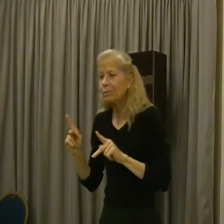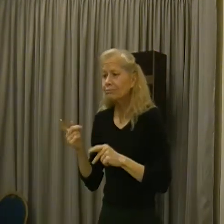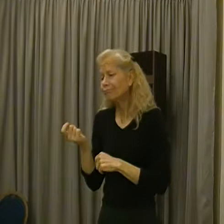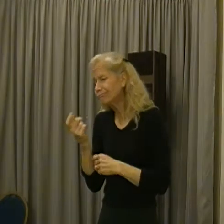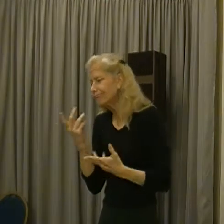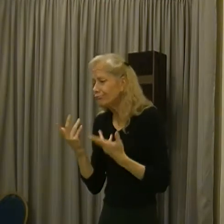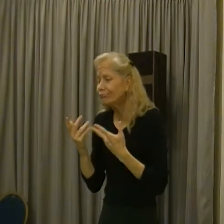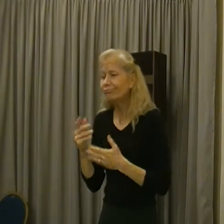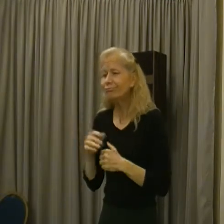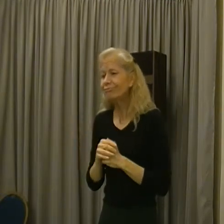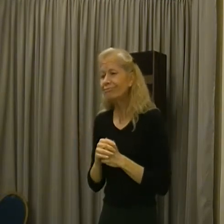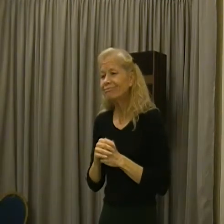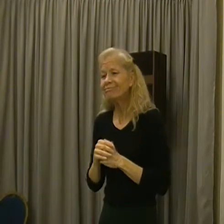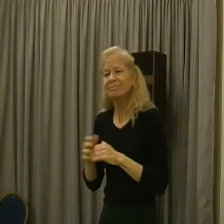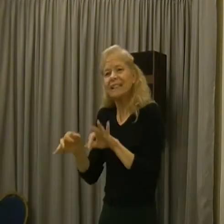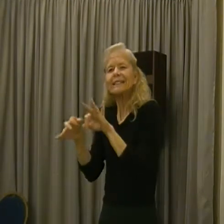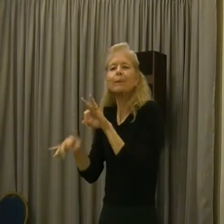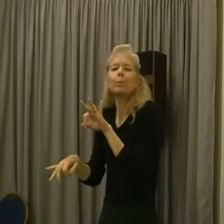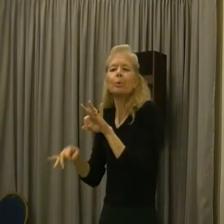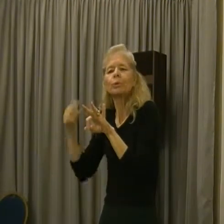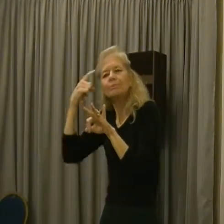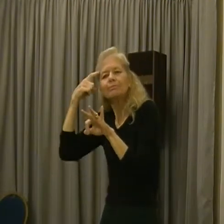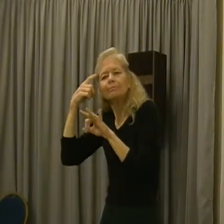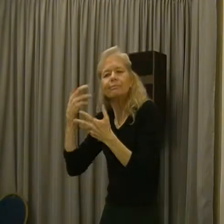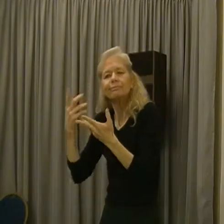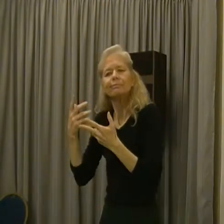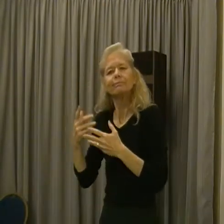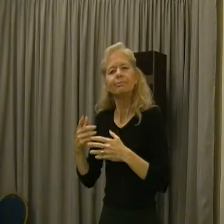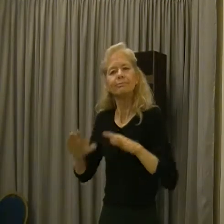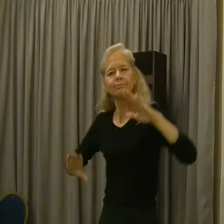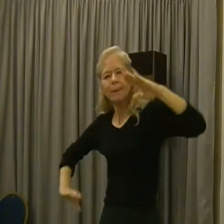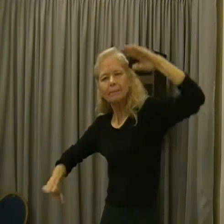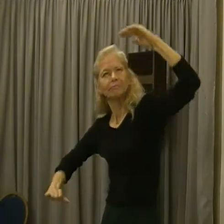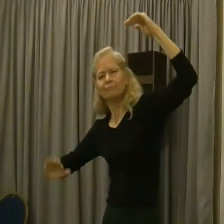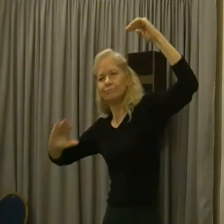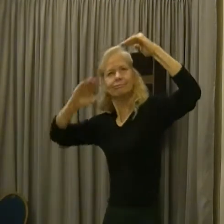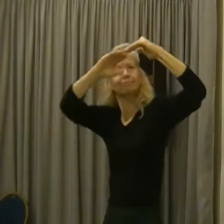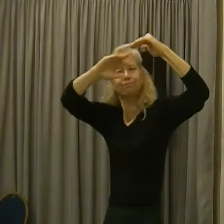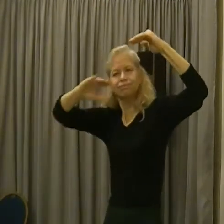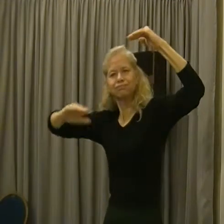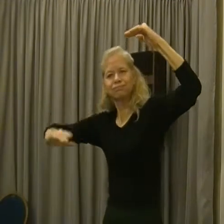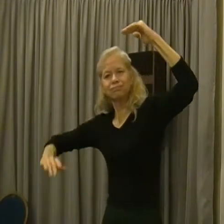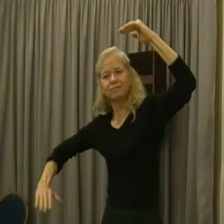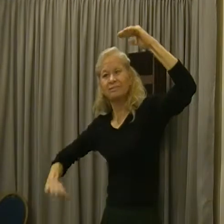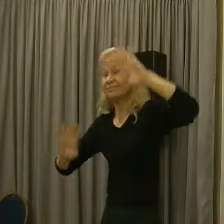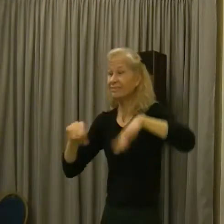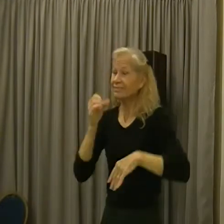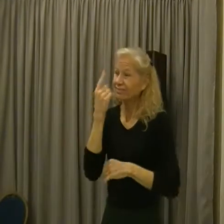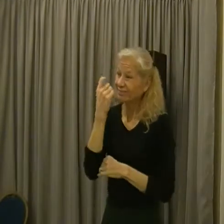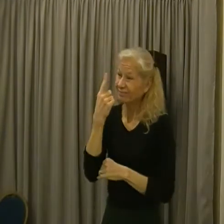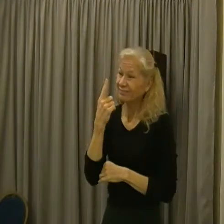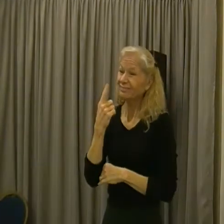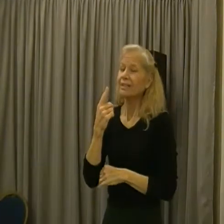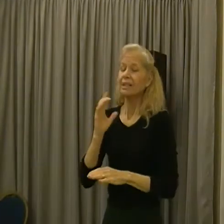wisdom or education a god, pretty much. I was reading something that was interesting during that